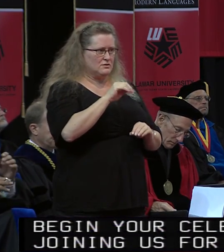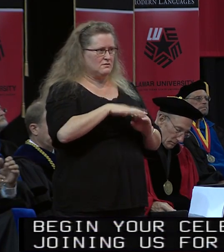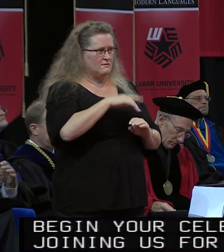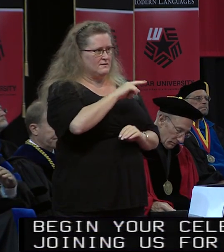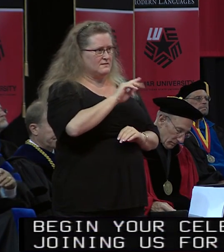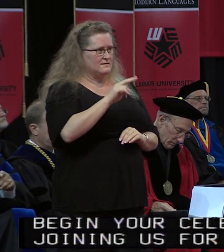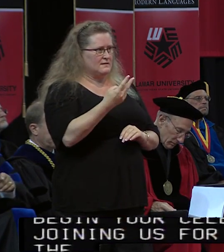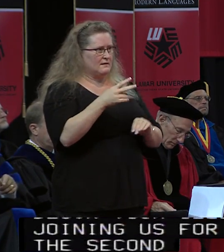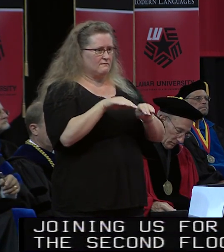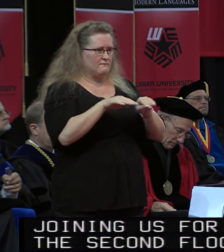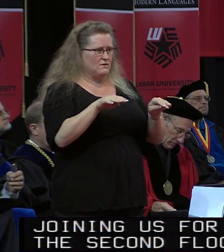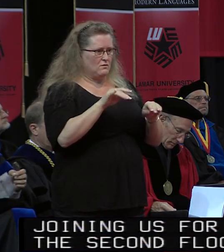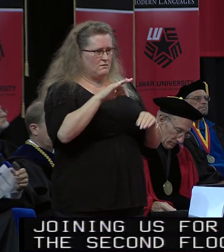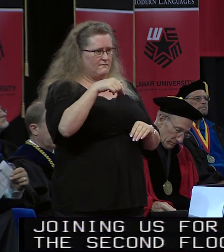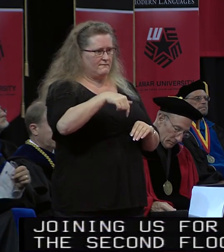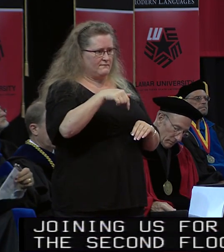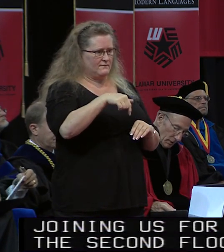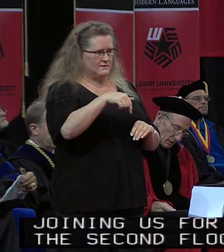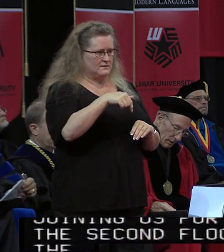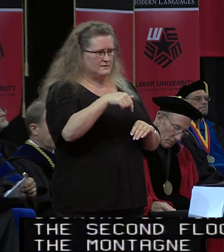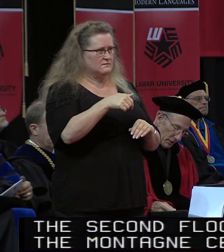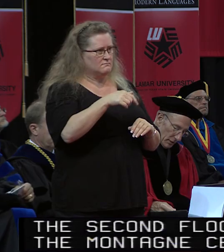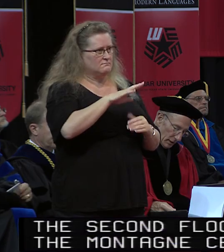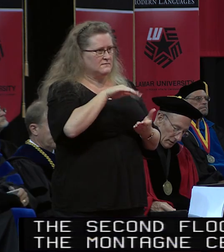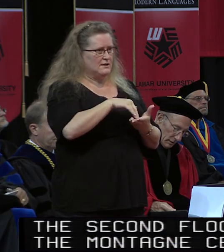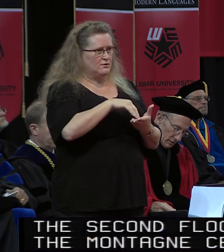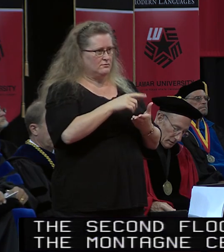concourse of the Mountain Center.